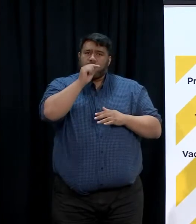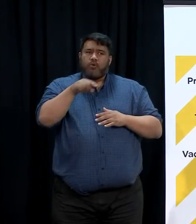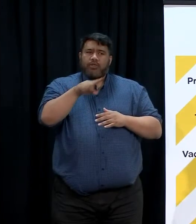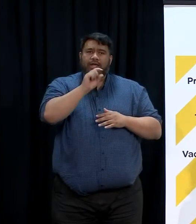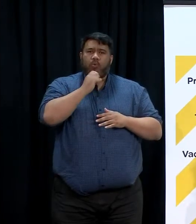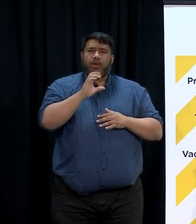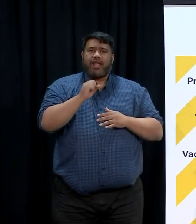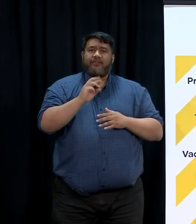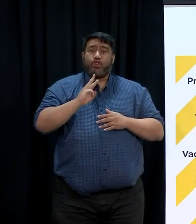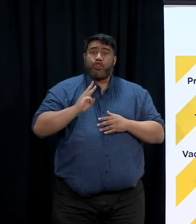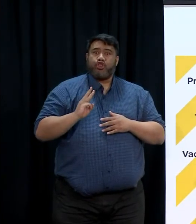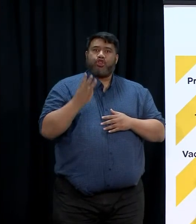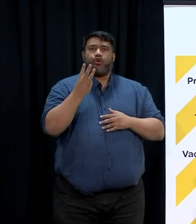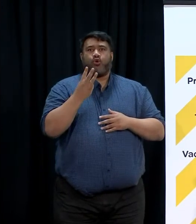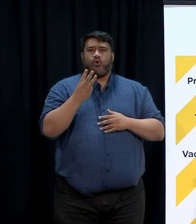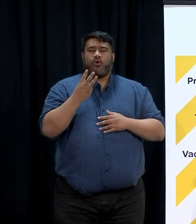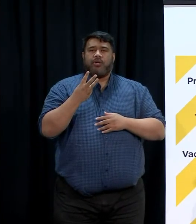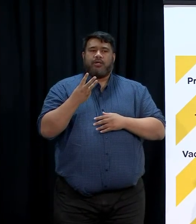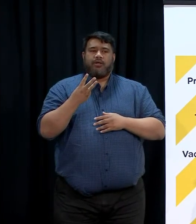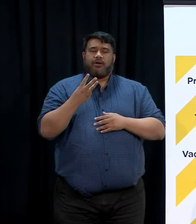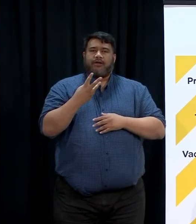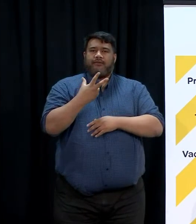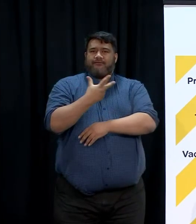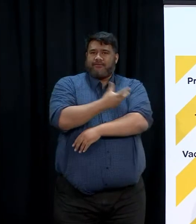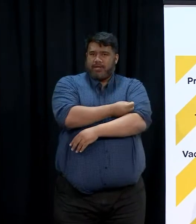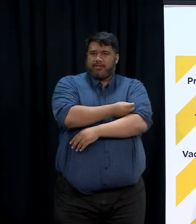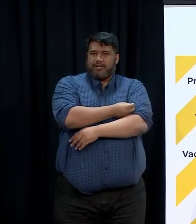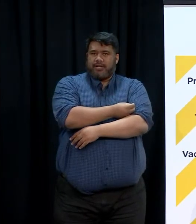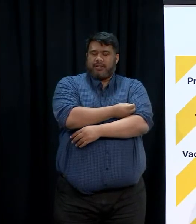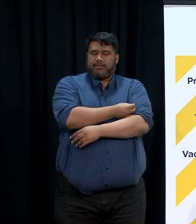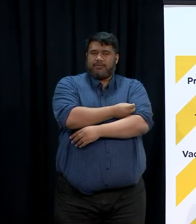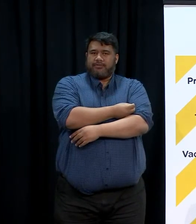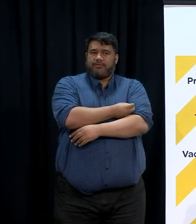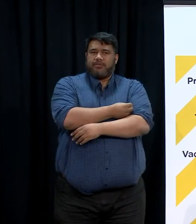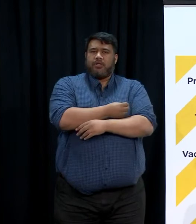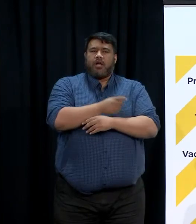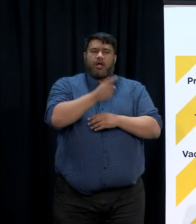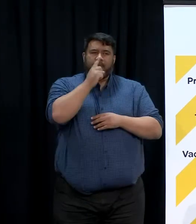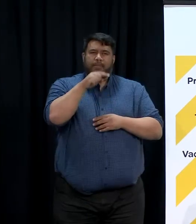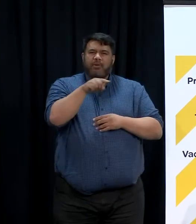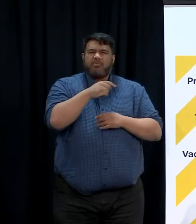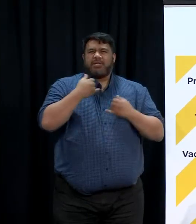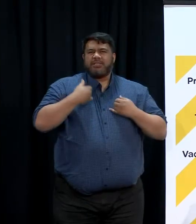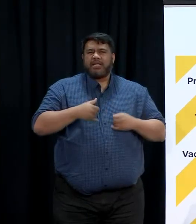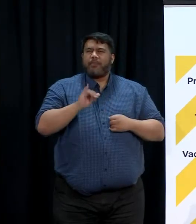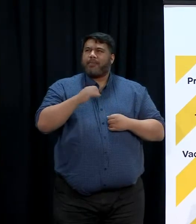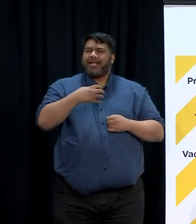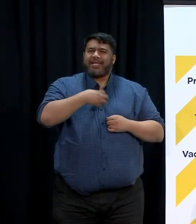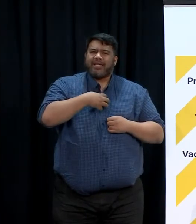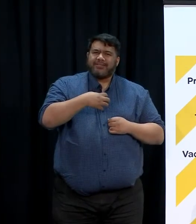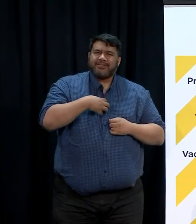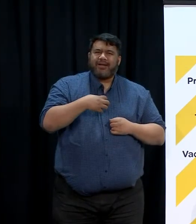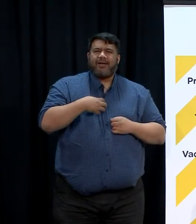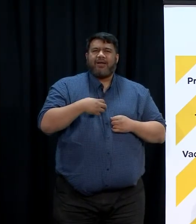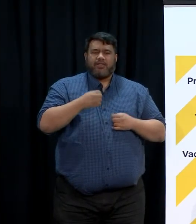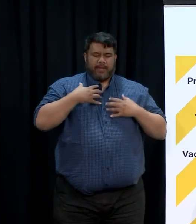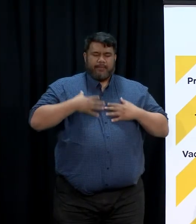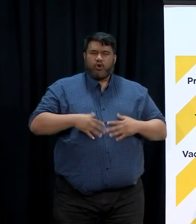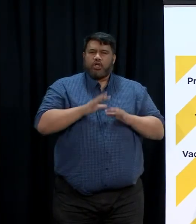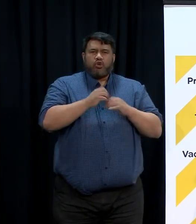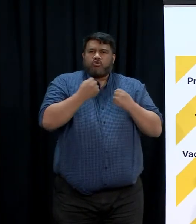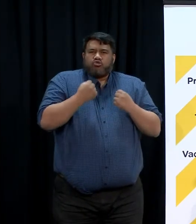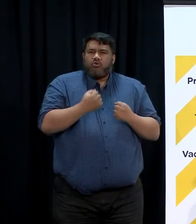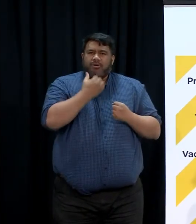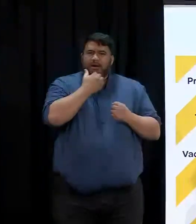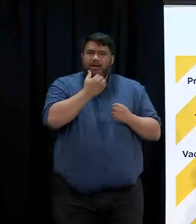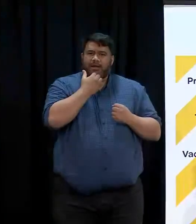for people who are immunocompromised. This is a 3rd dose of the Pfizer vaccine for those 12 and over for a small